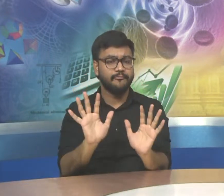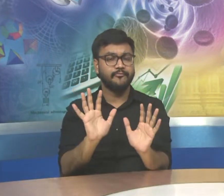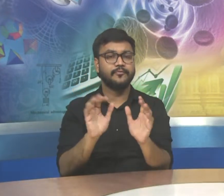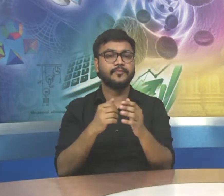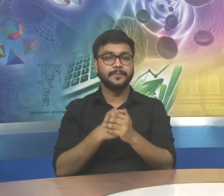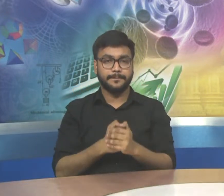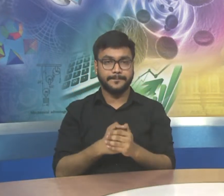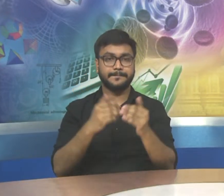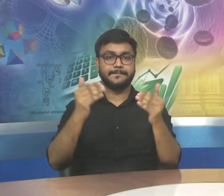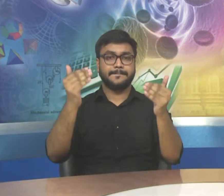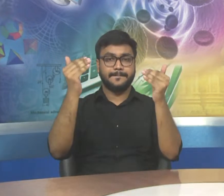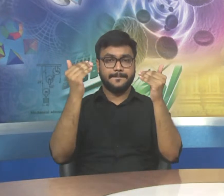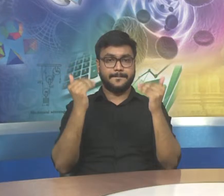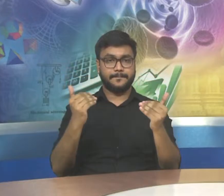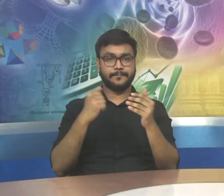or